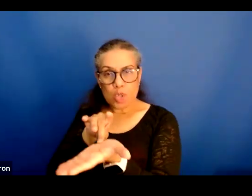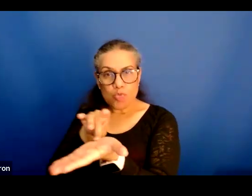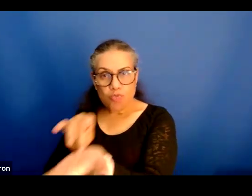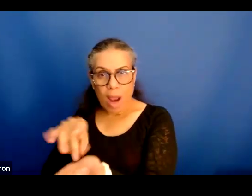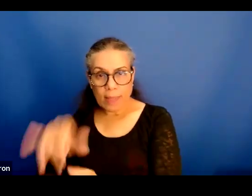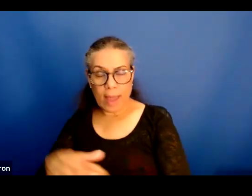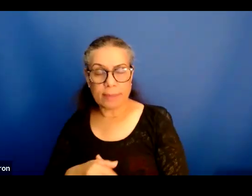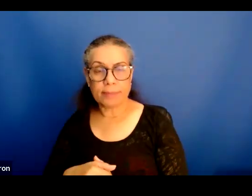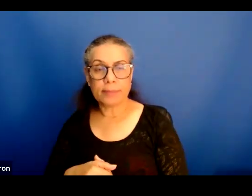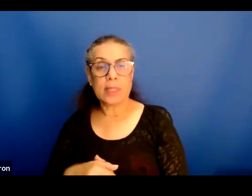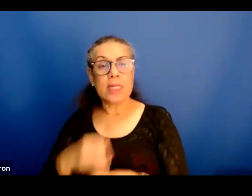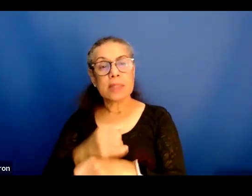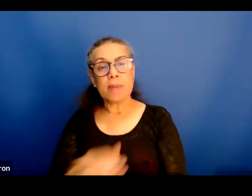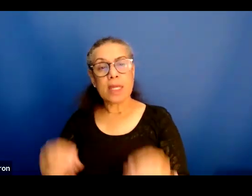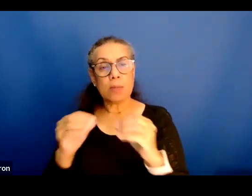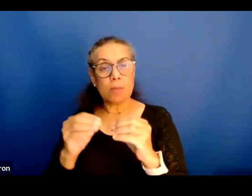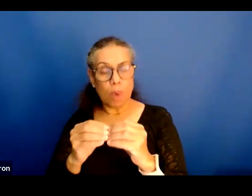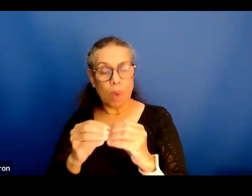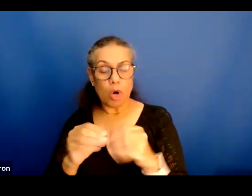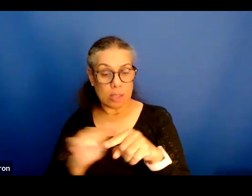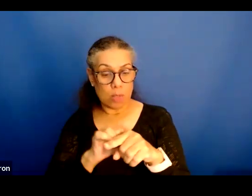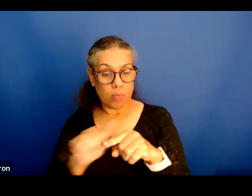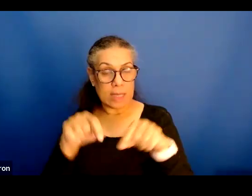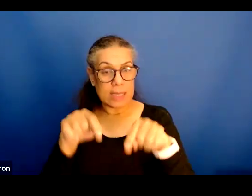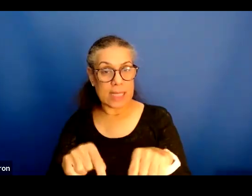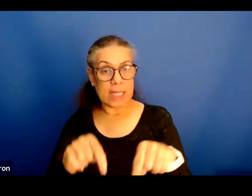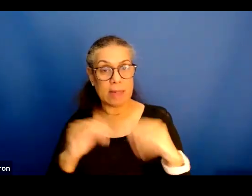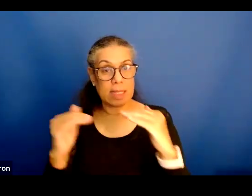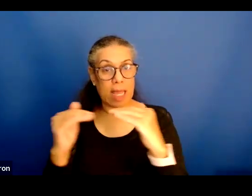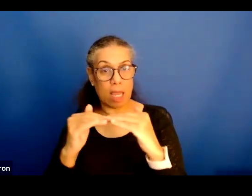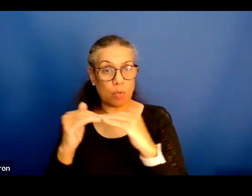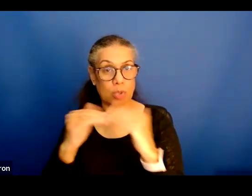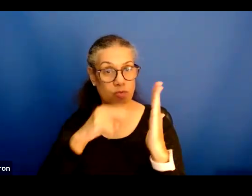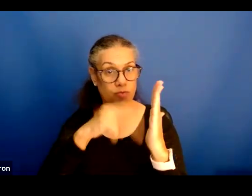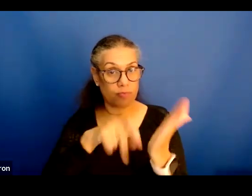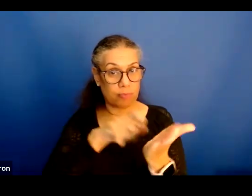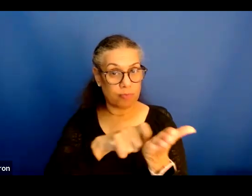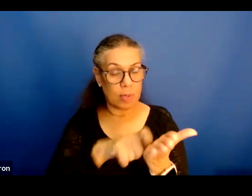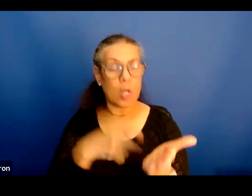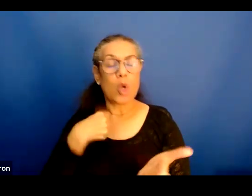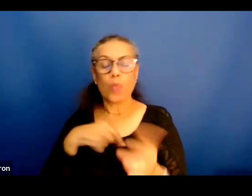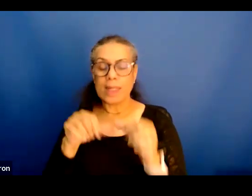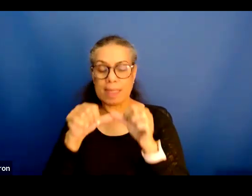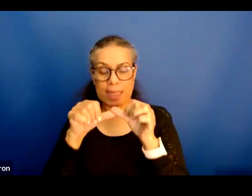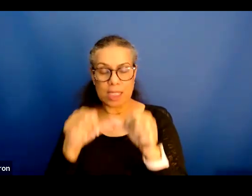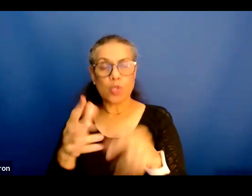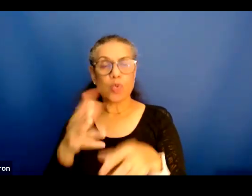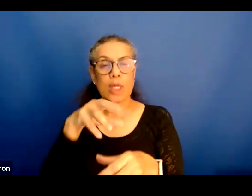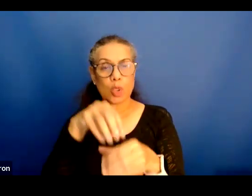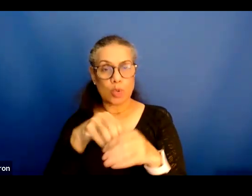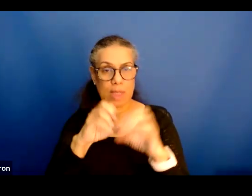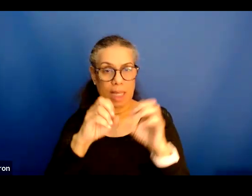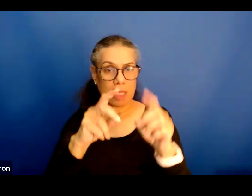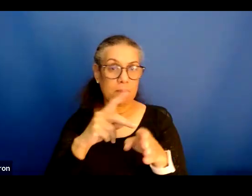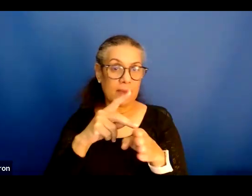students. To further strengthen inclusive practices and equitable literacy across the district, we continued inclusive education